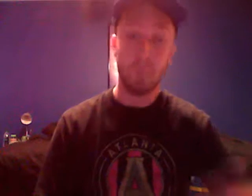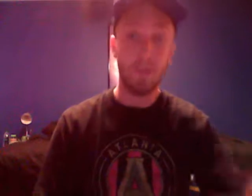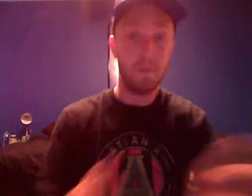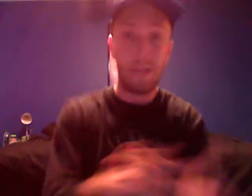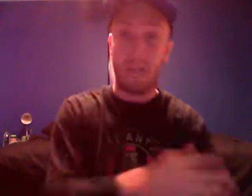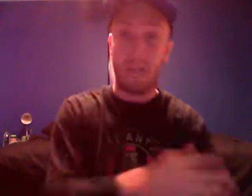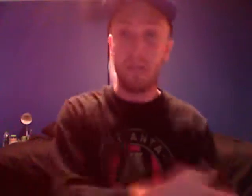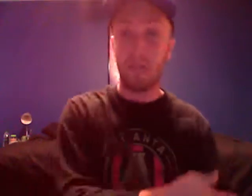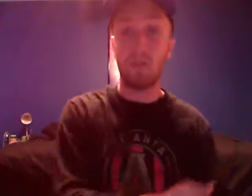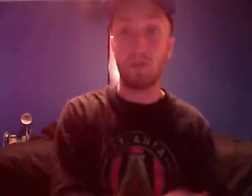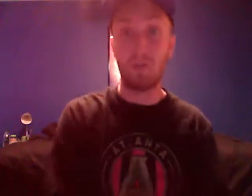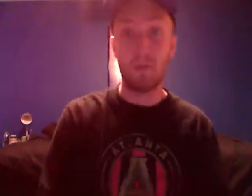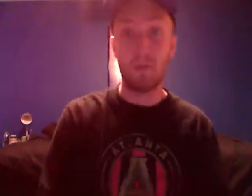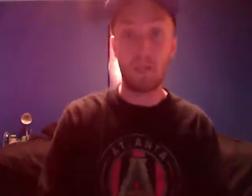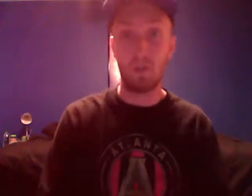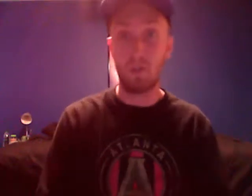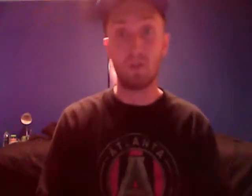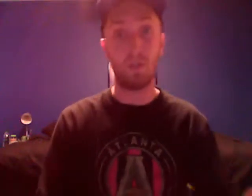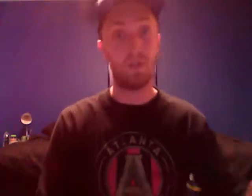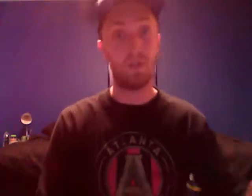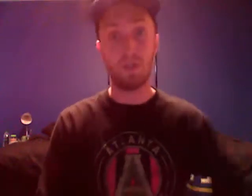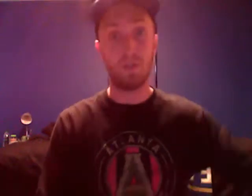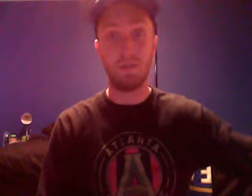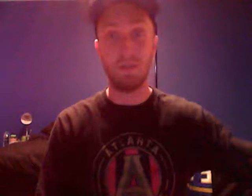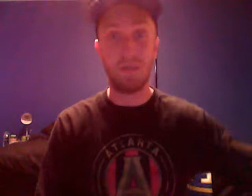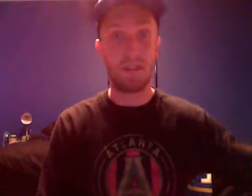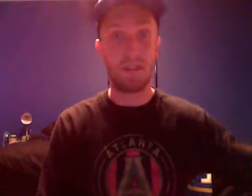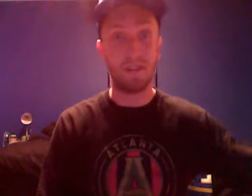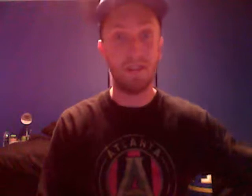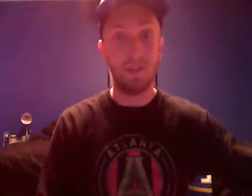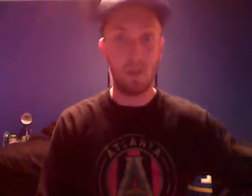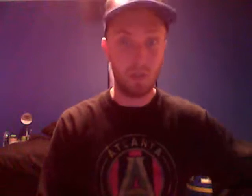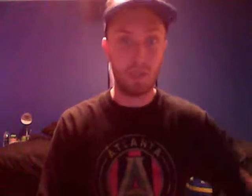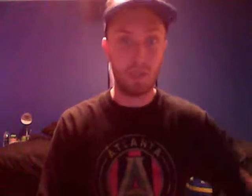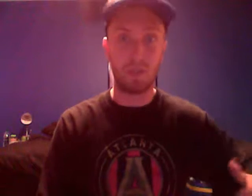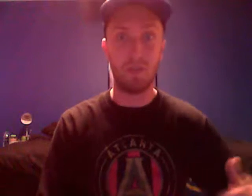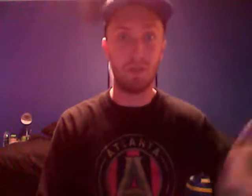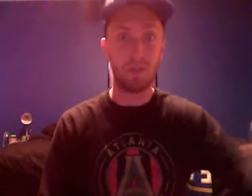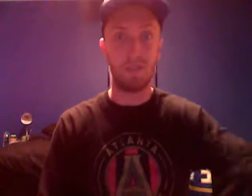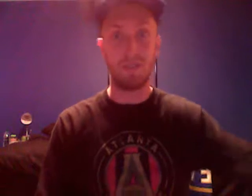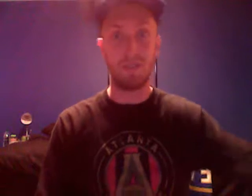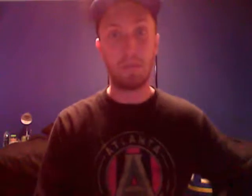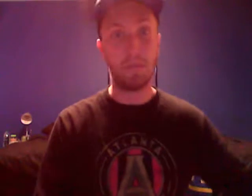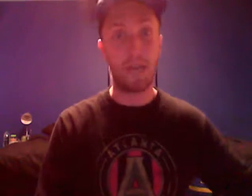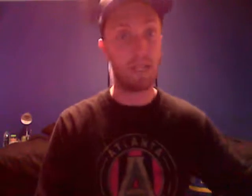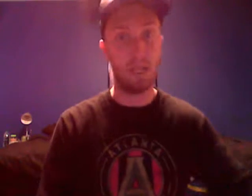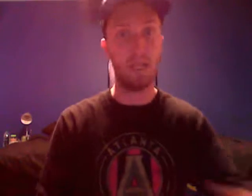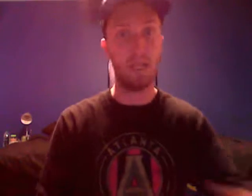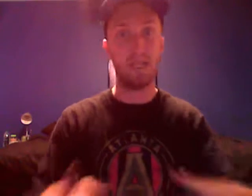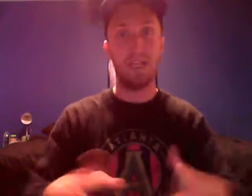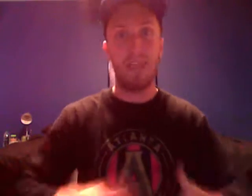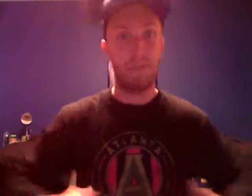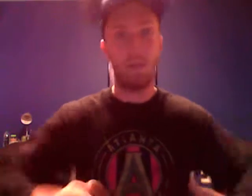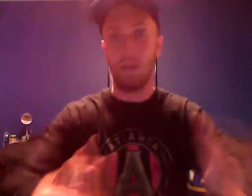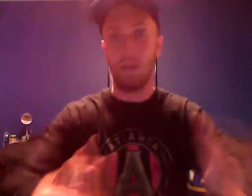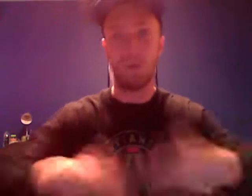But I think that also comes back to Parker should make sure that somebody's back there. You know, he should make sure that Garza is stepping back and not everybody let's go,